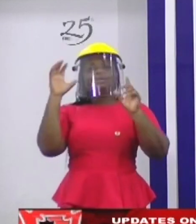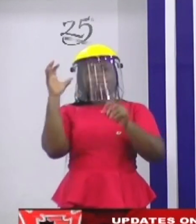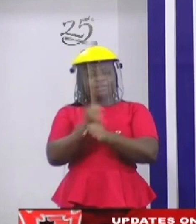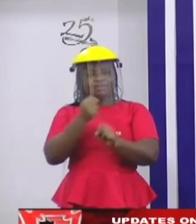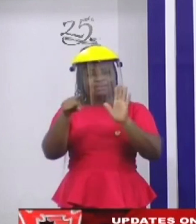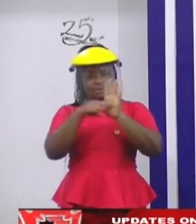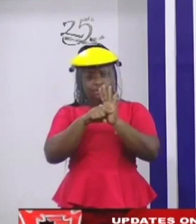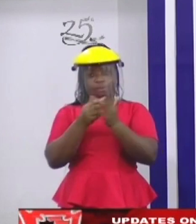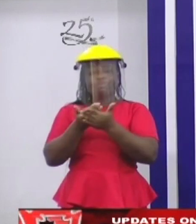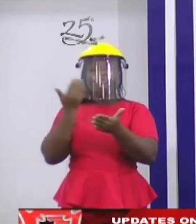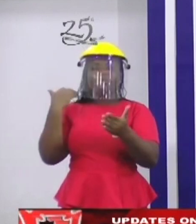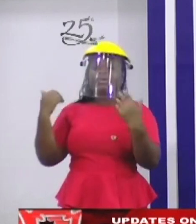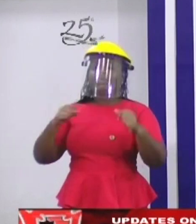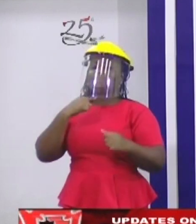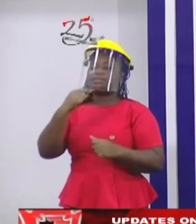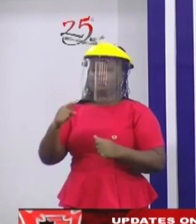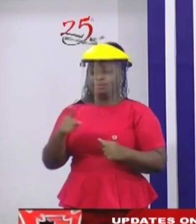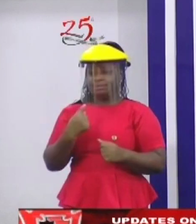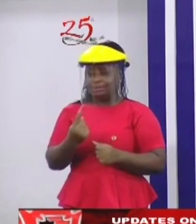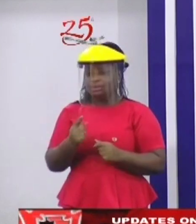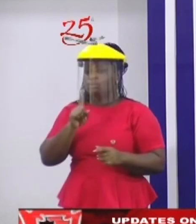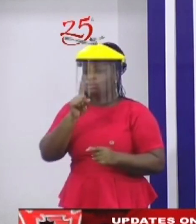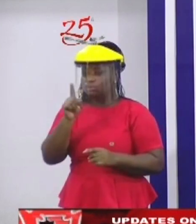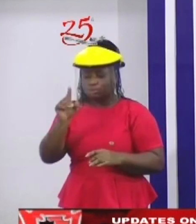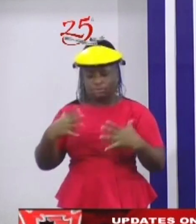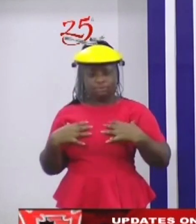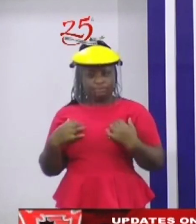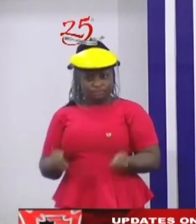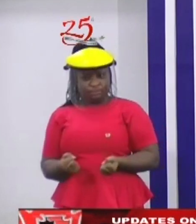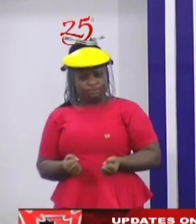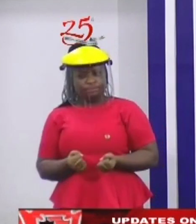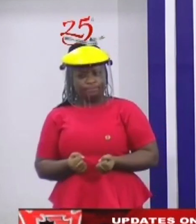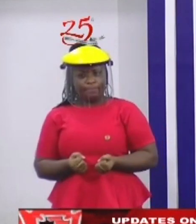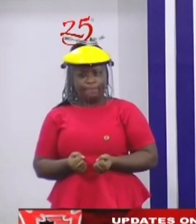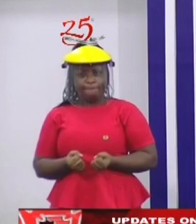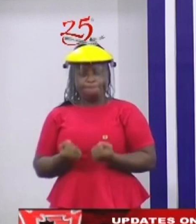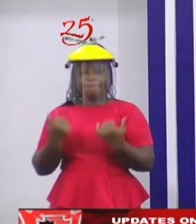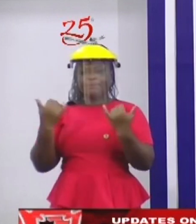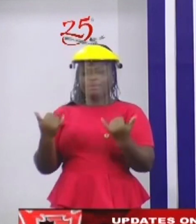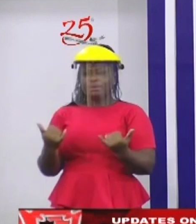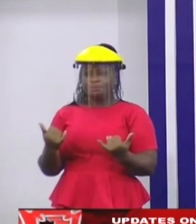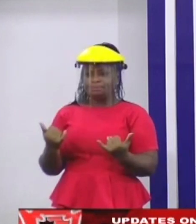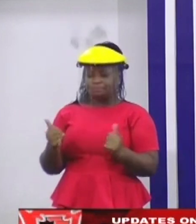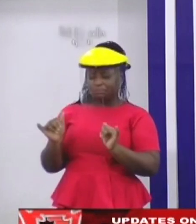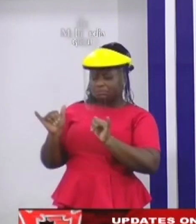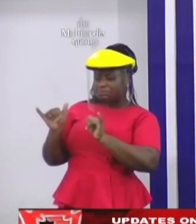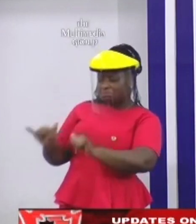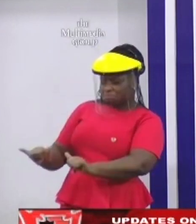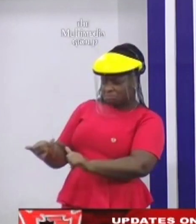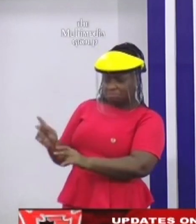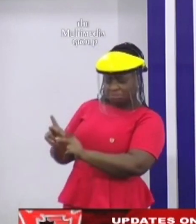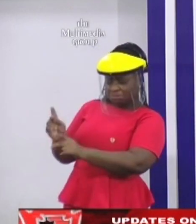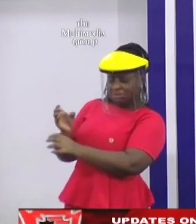recovered. There are 2 challenges that expands the duration of stay of people in